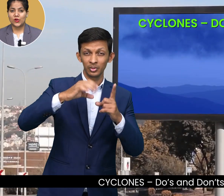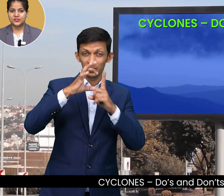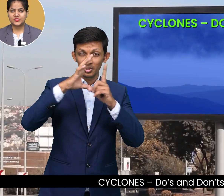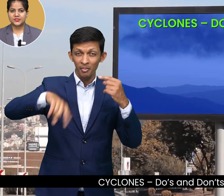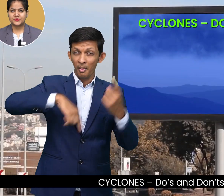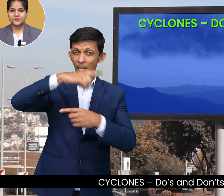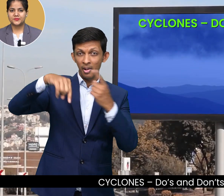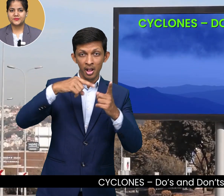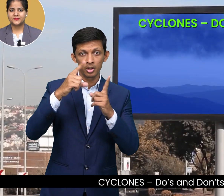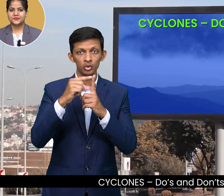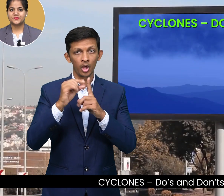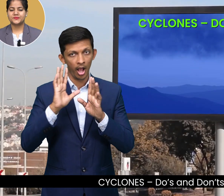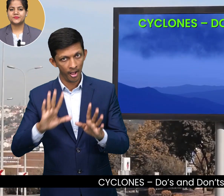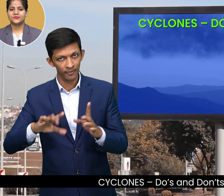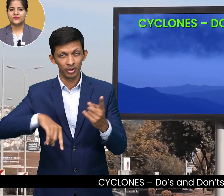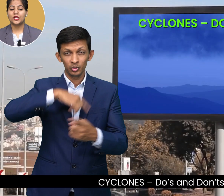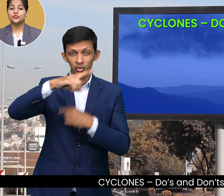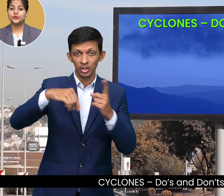Cyclones.